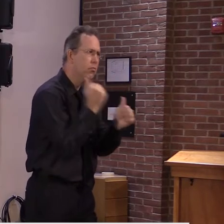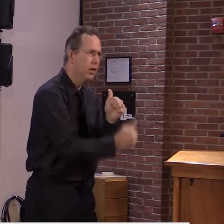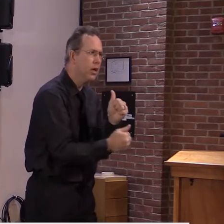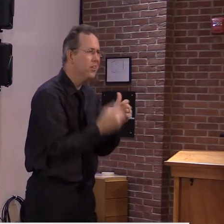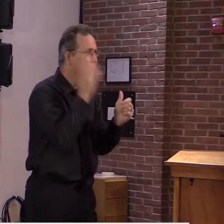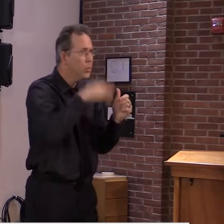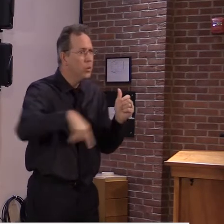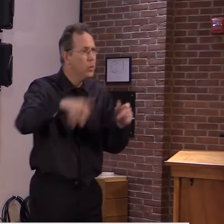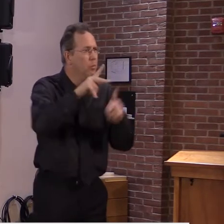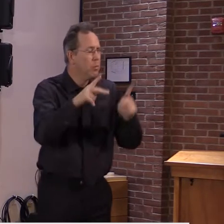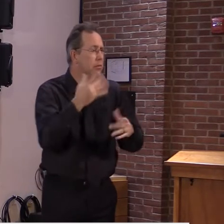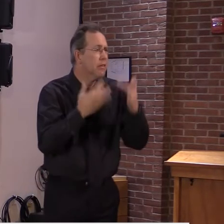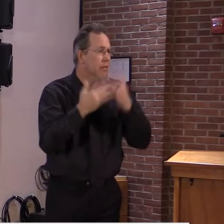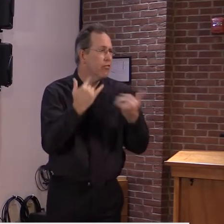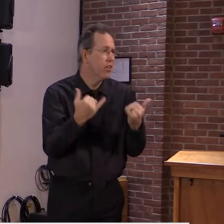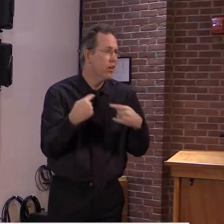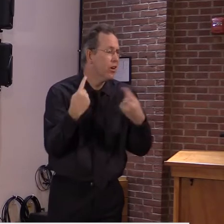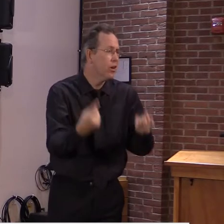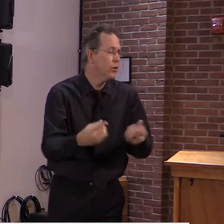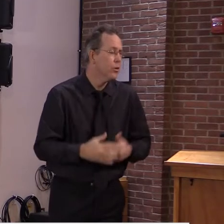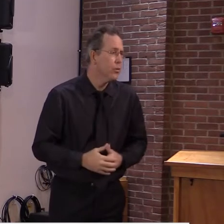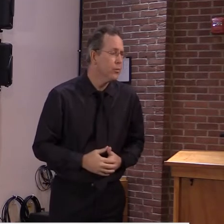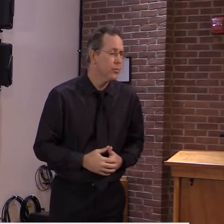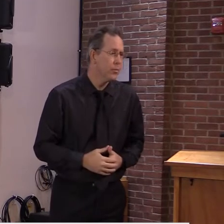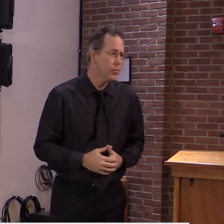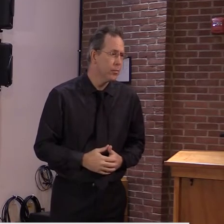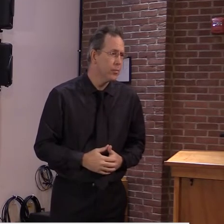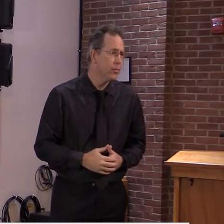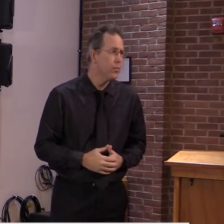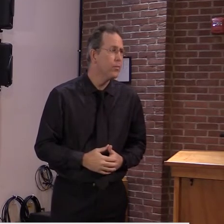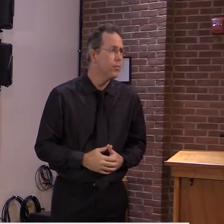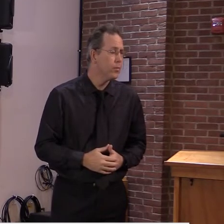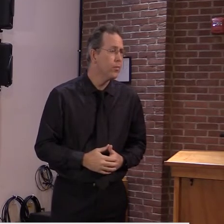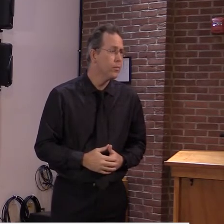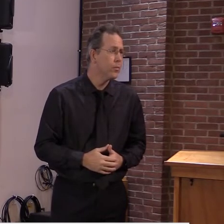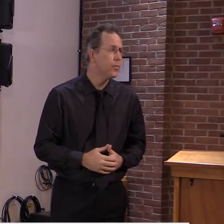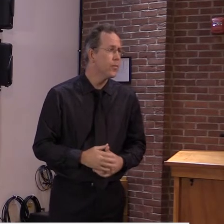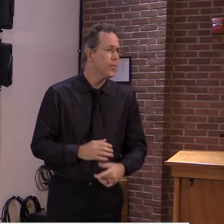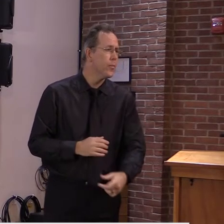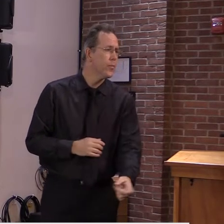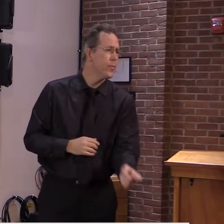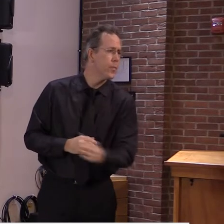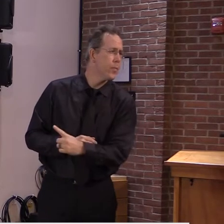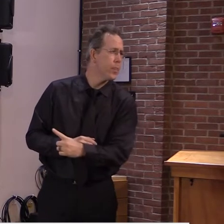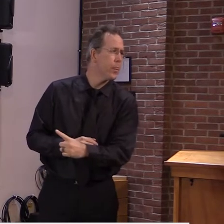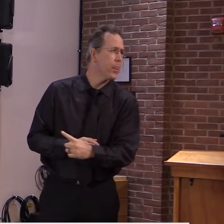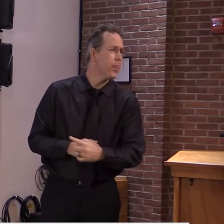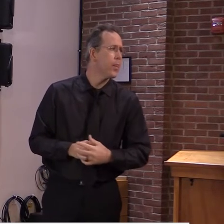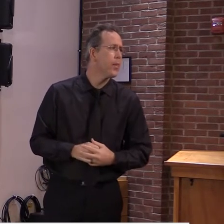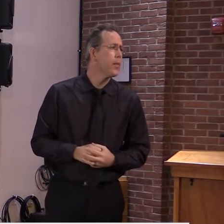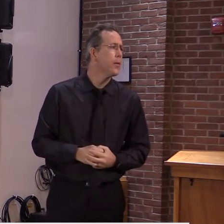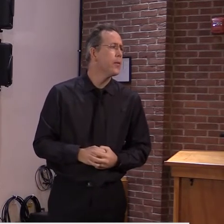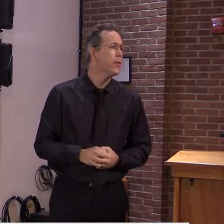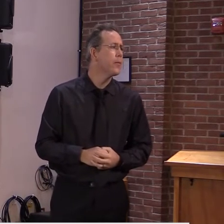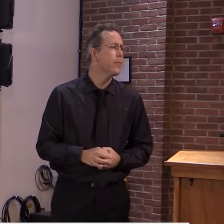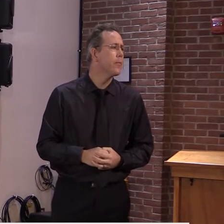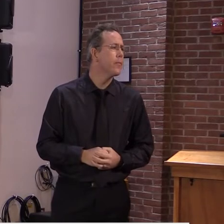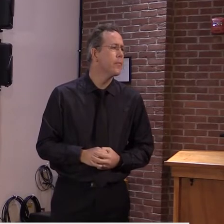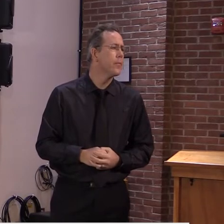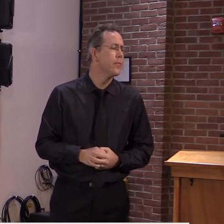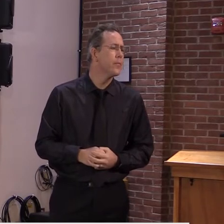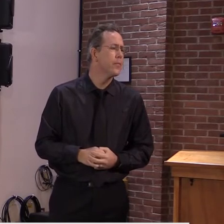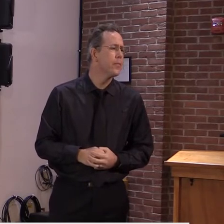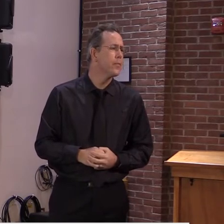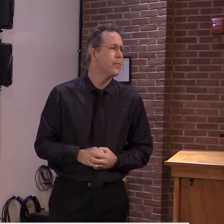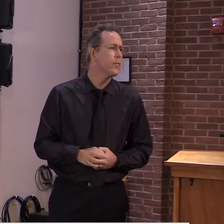I mean, there's obviously only so much that you can do, what the state can do, but are you contemplating any sort of contingency